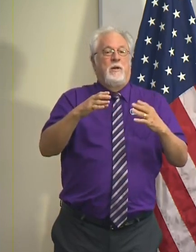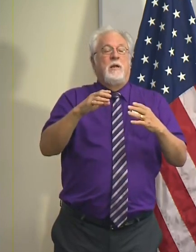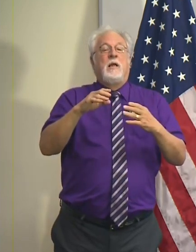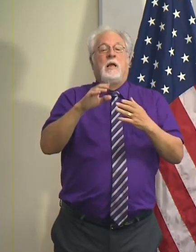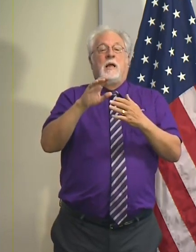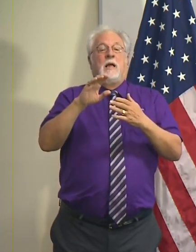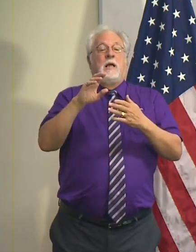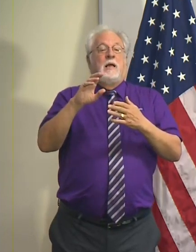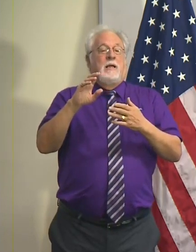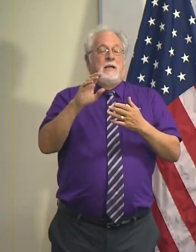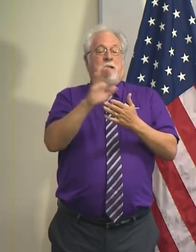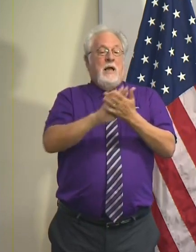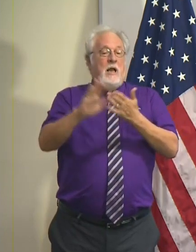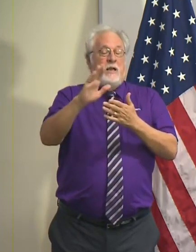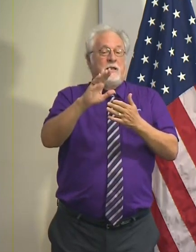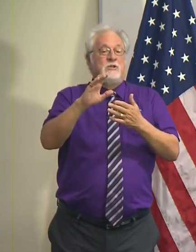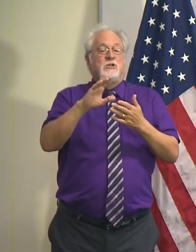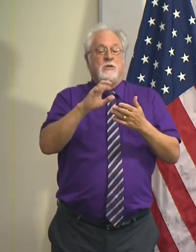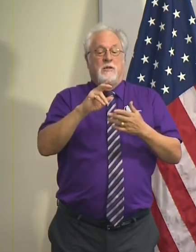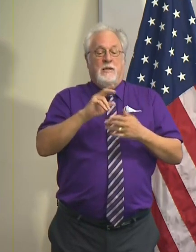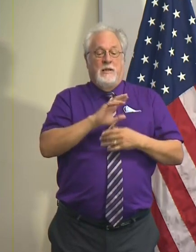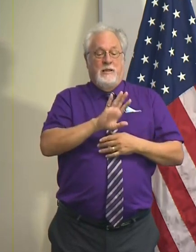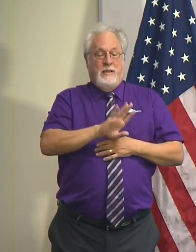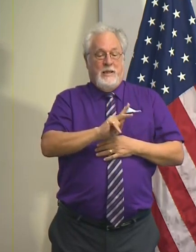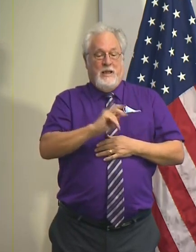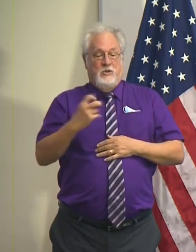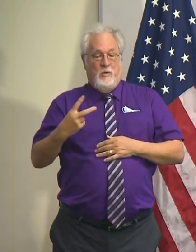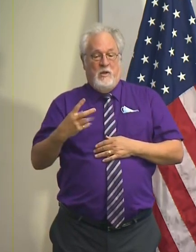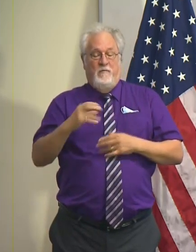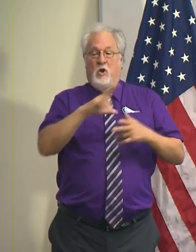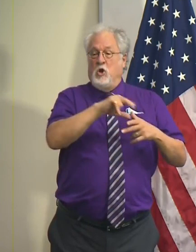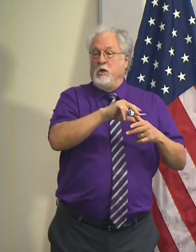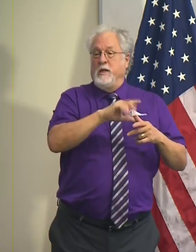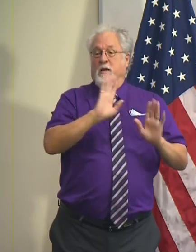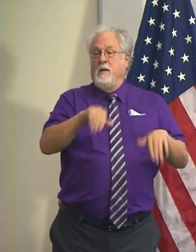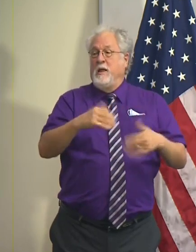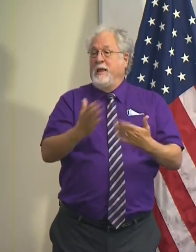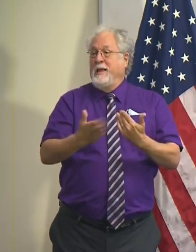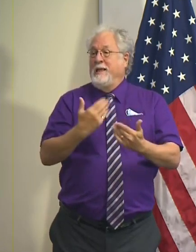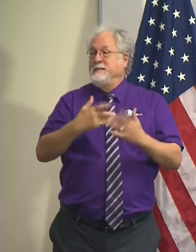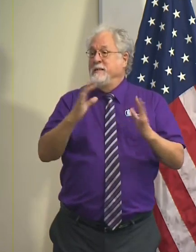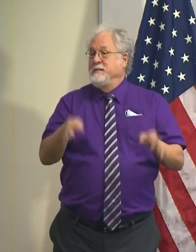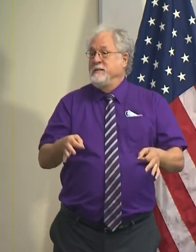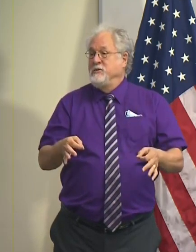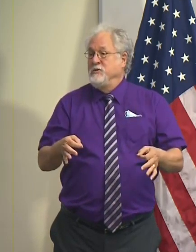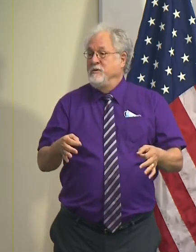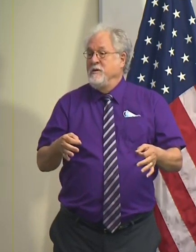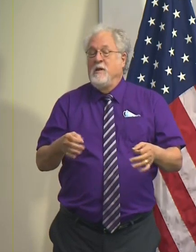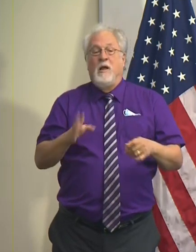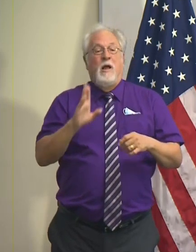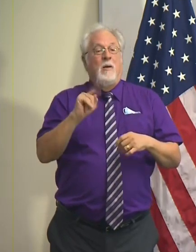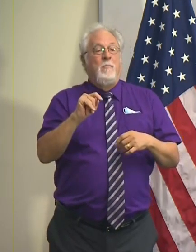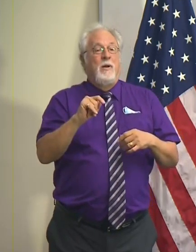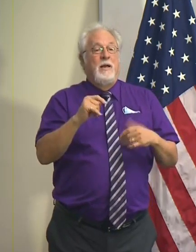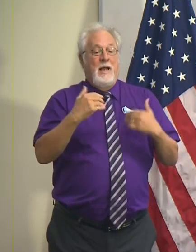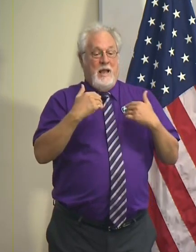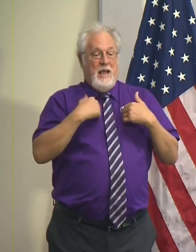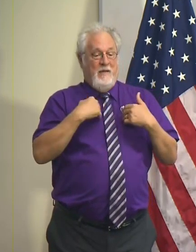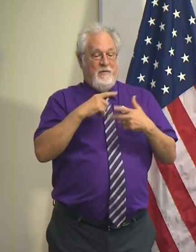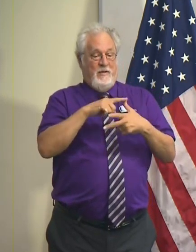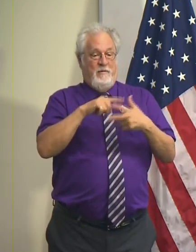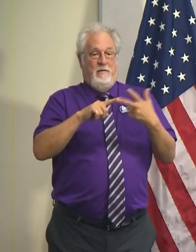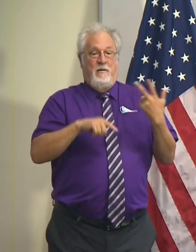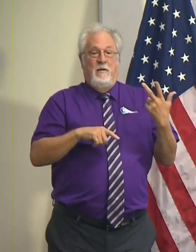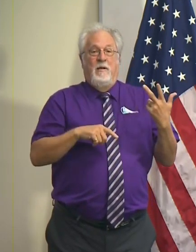campuses, had Labor Day, and a hurricane, it would have been the easiest decision, probably. But having the